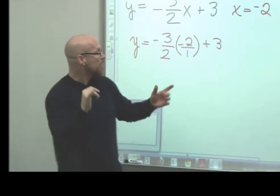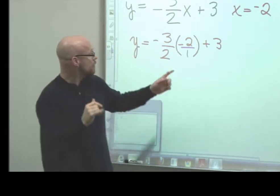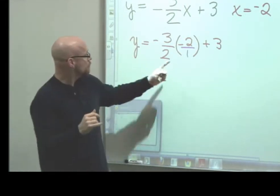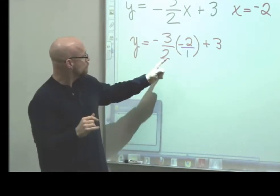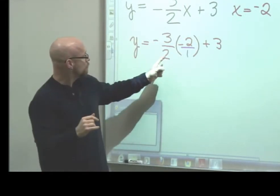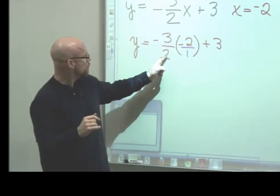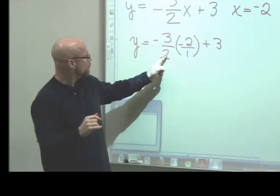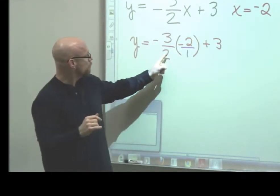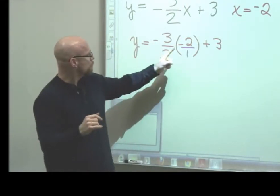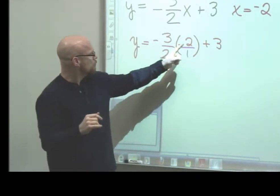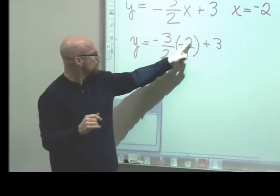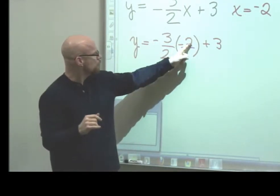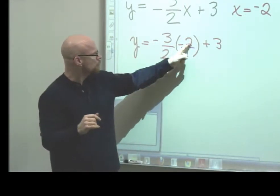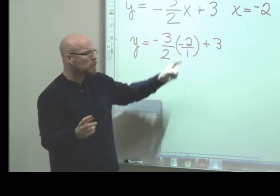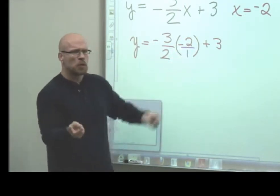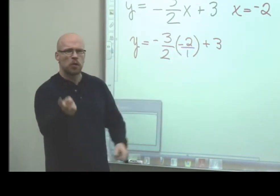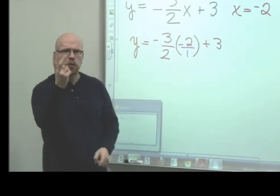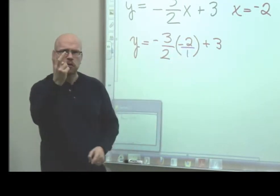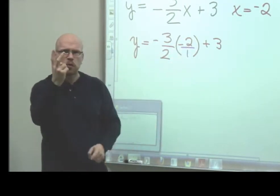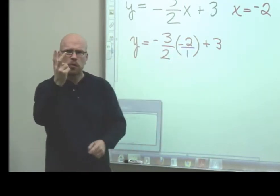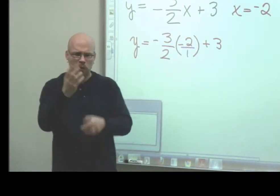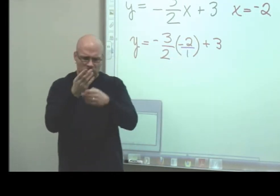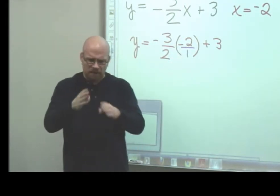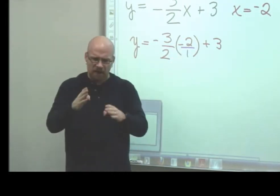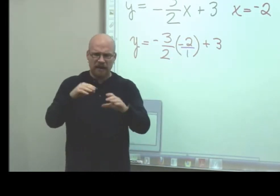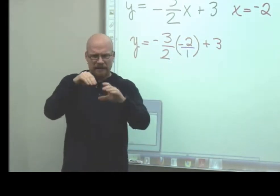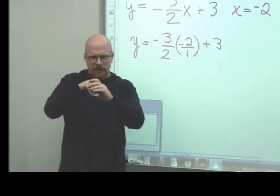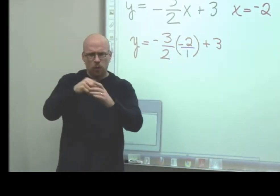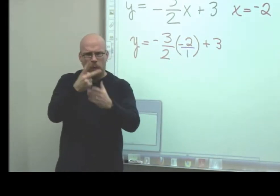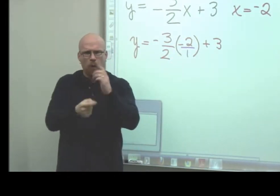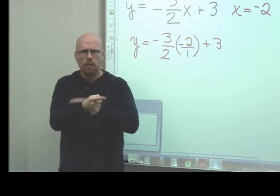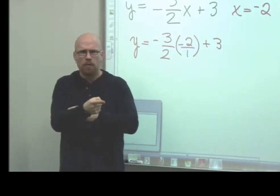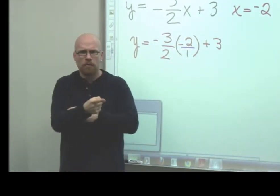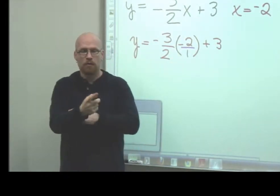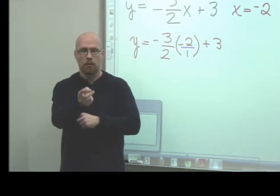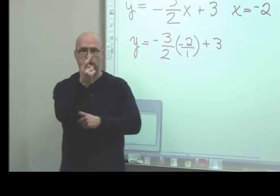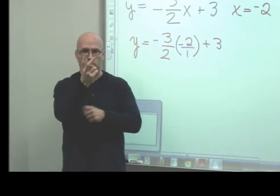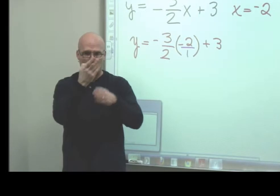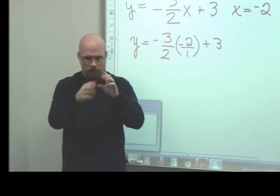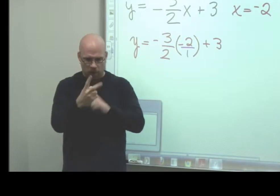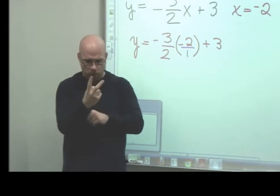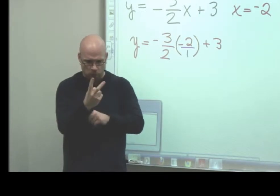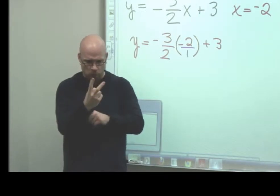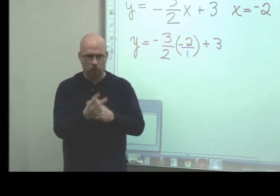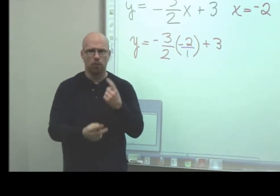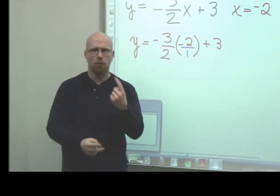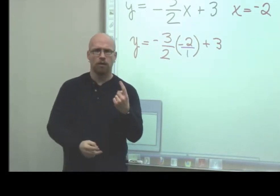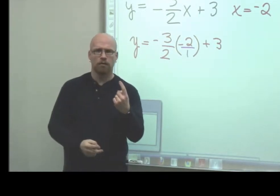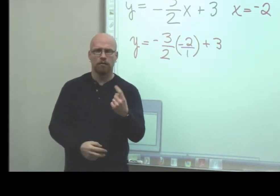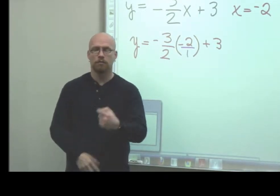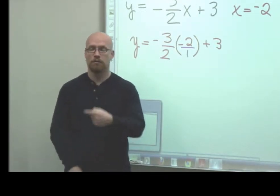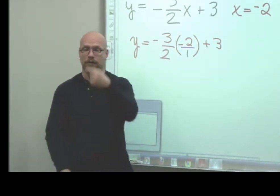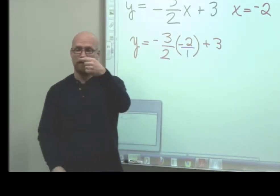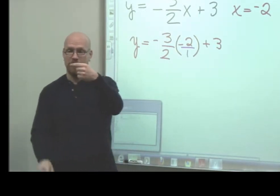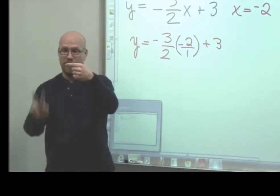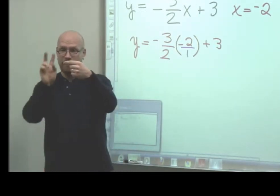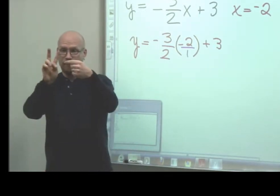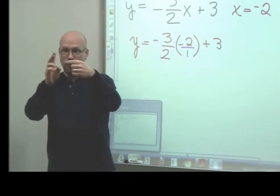same thing without a remainder, evenly that is, I can see here that 2 will divide each of these